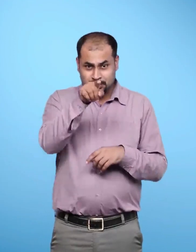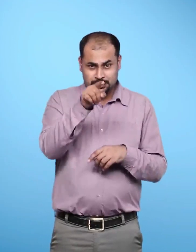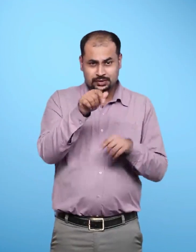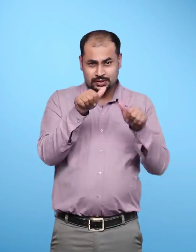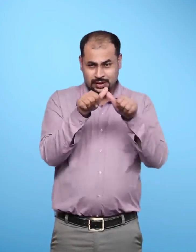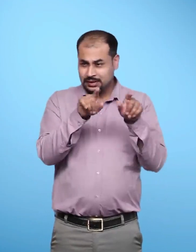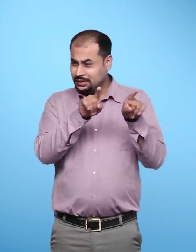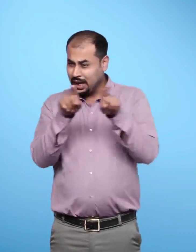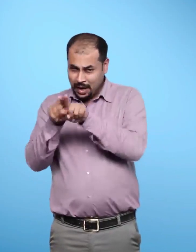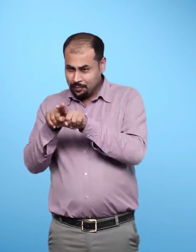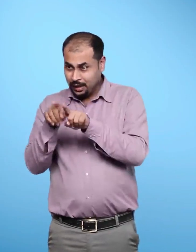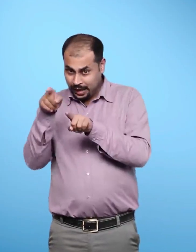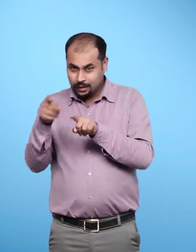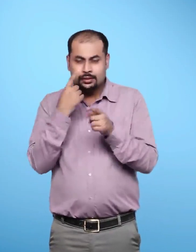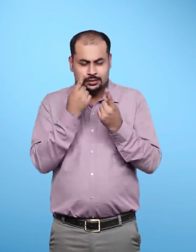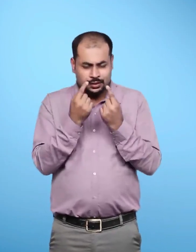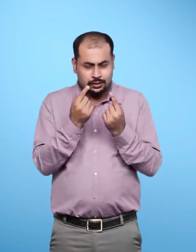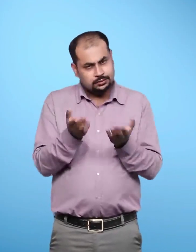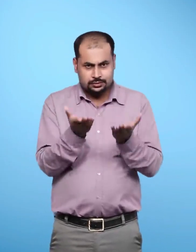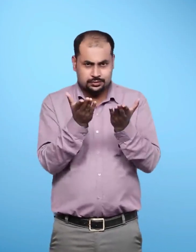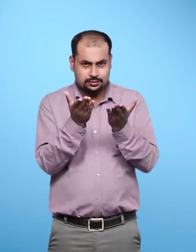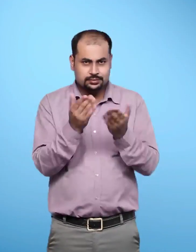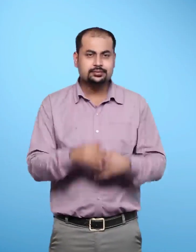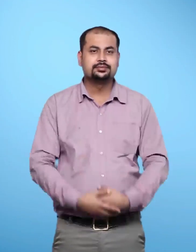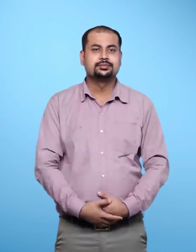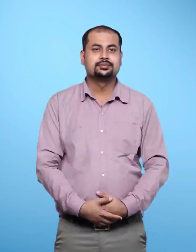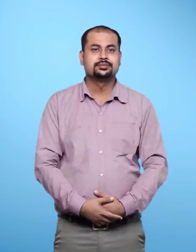Check to see if you also get the same answer.